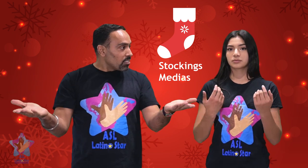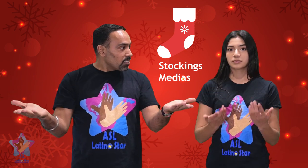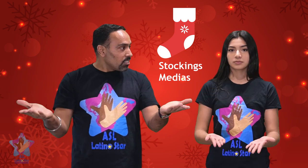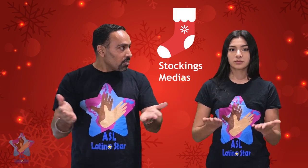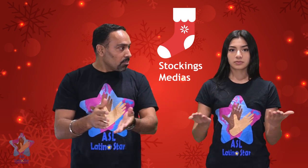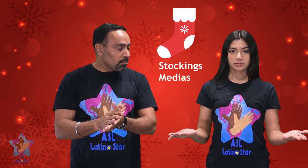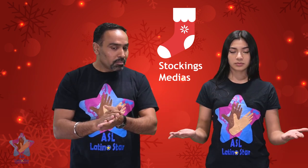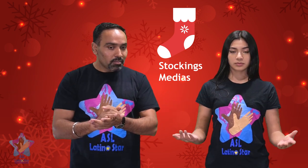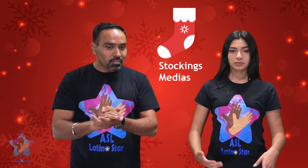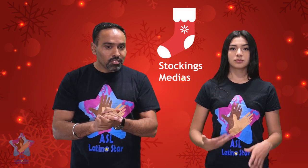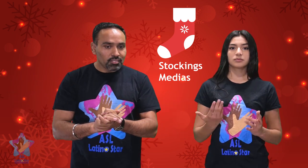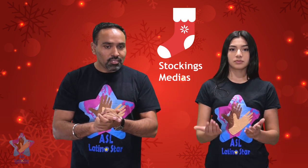Medias.